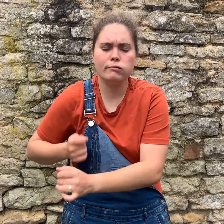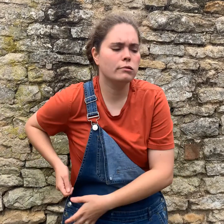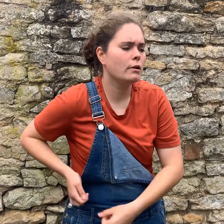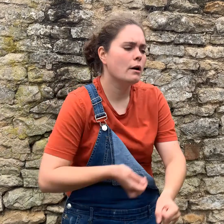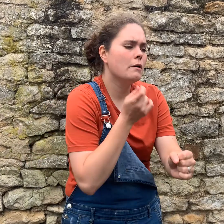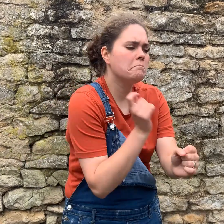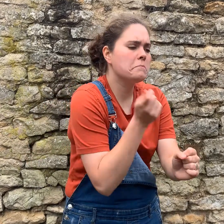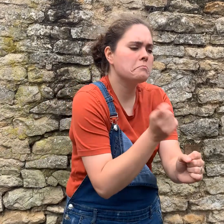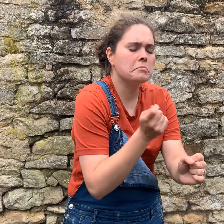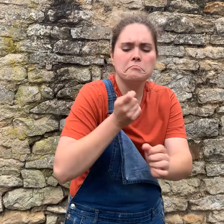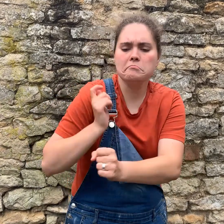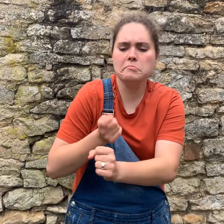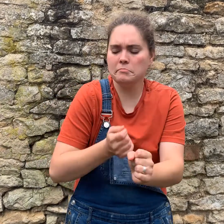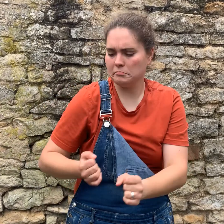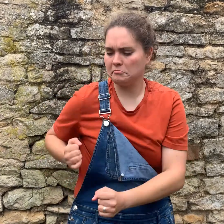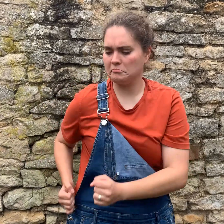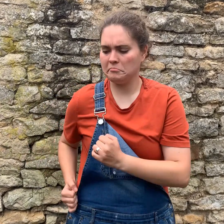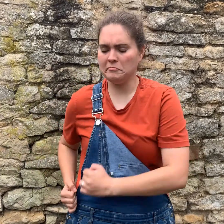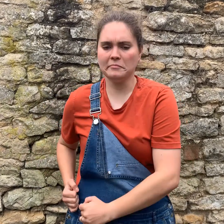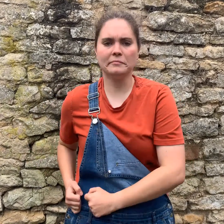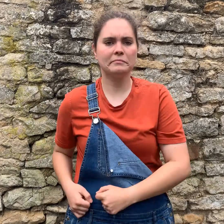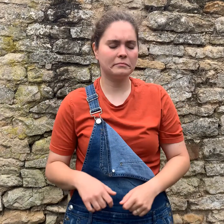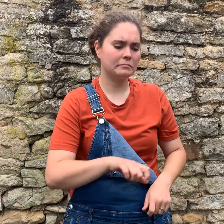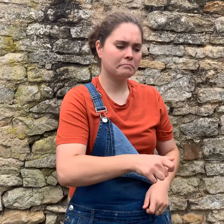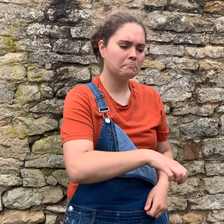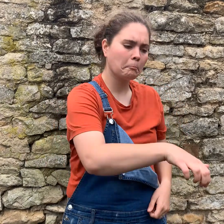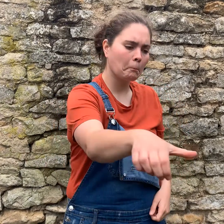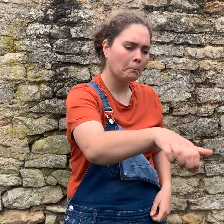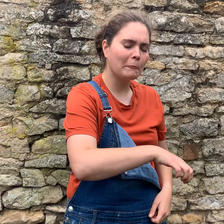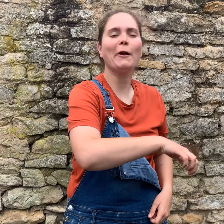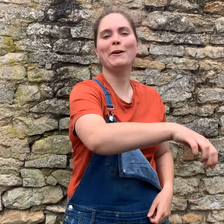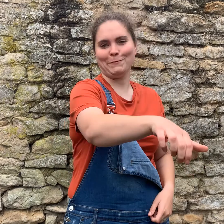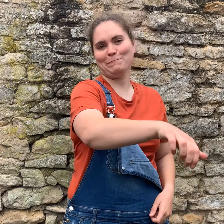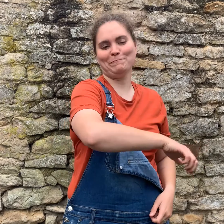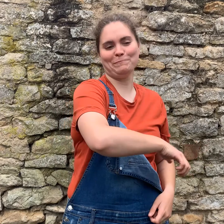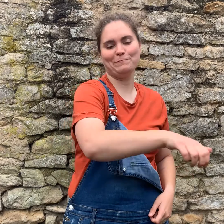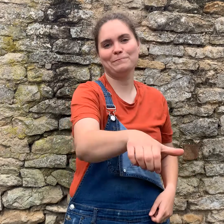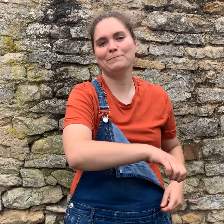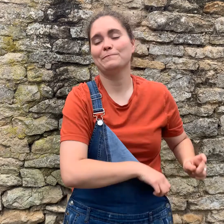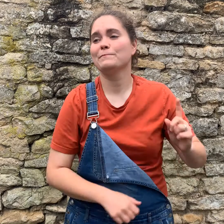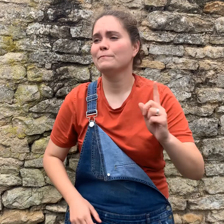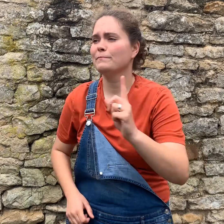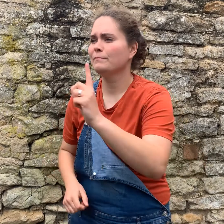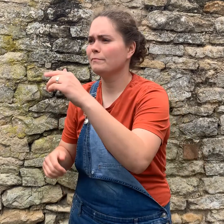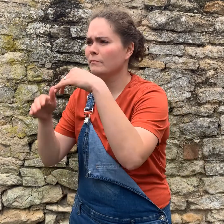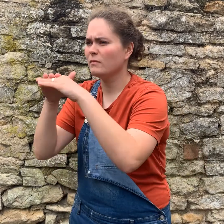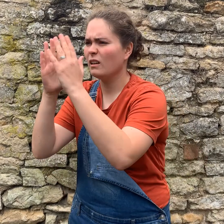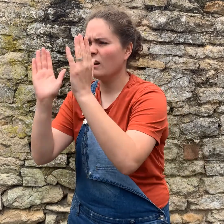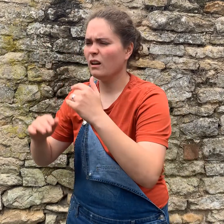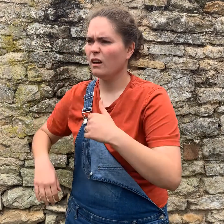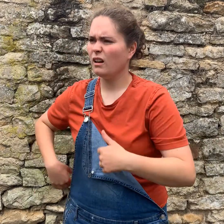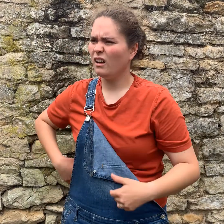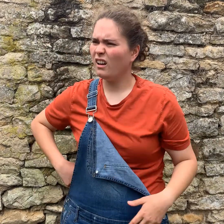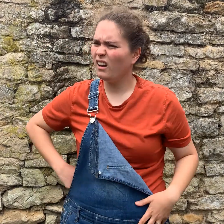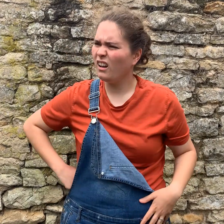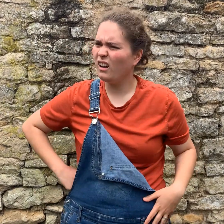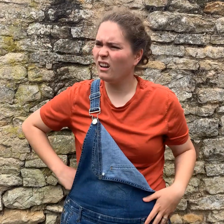the gate. Took hammer and nails out of his belt and fixed it, and then carried on into the